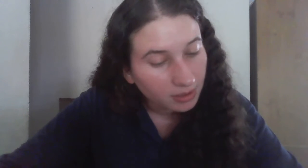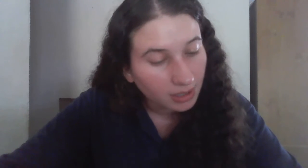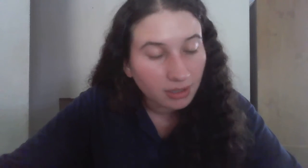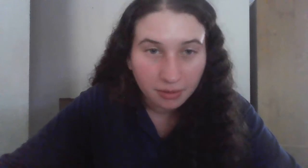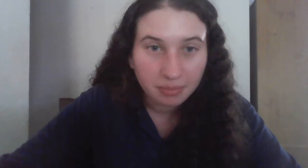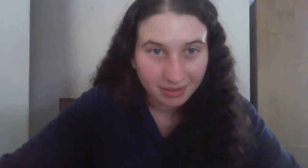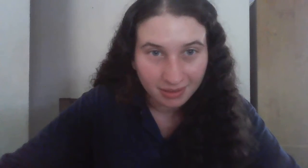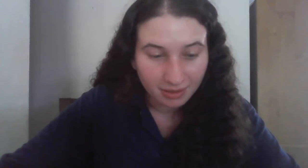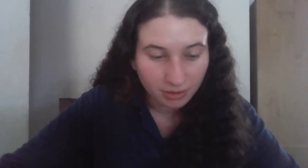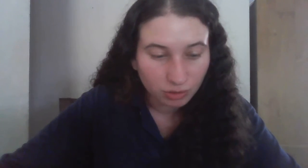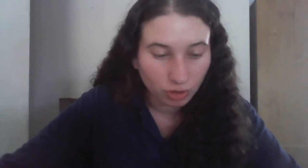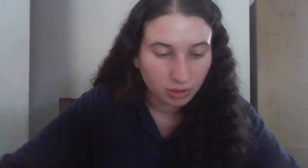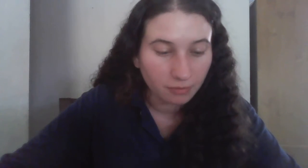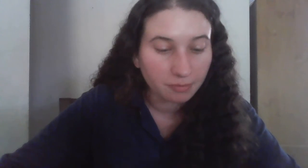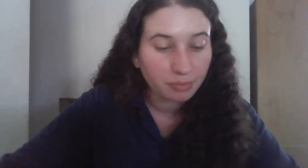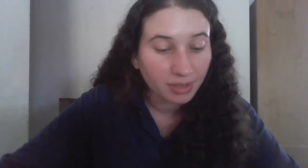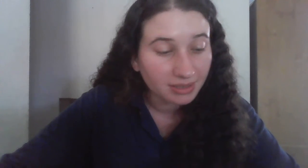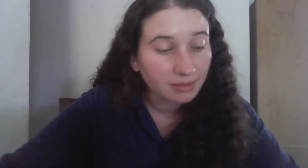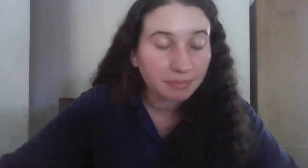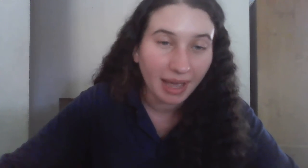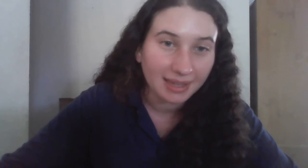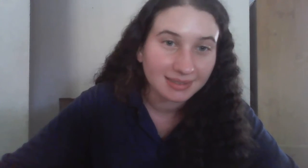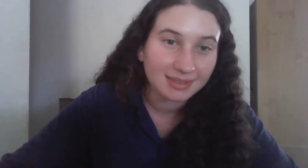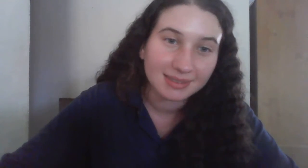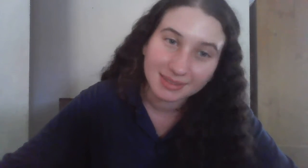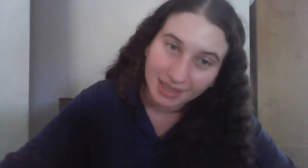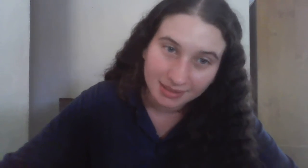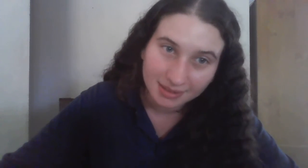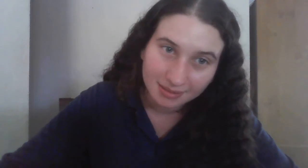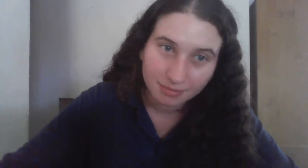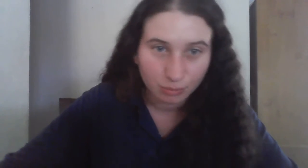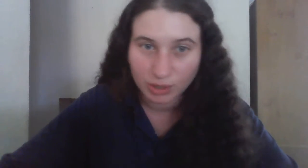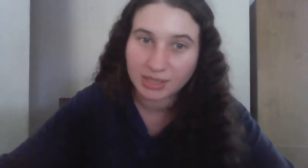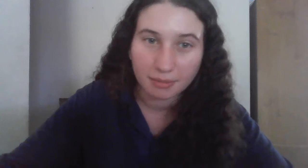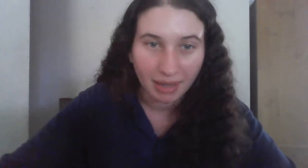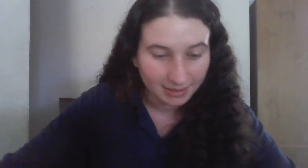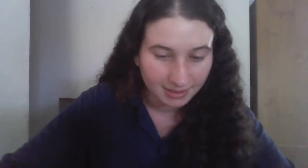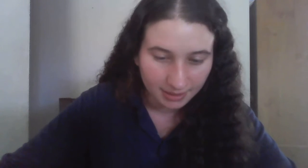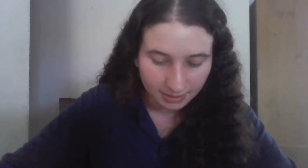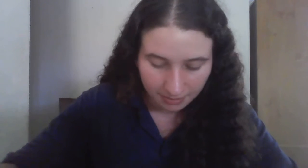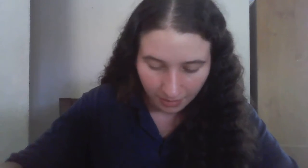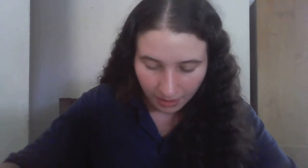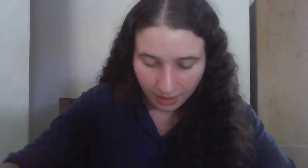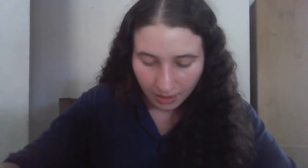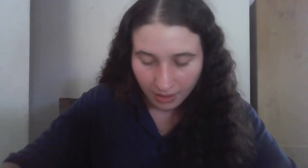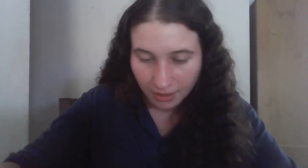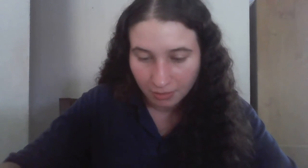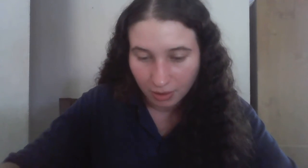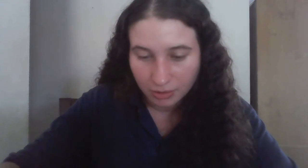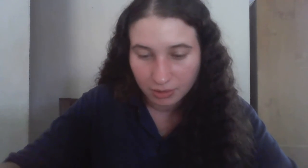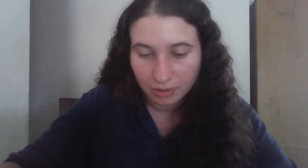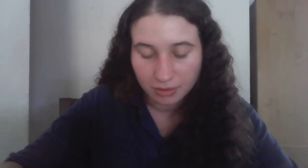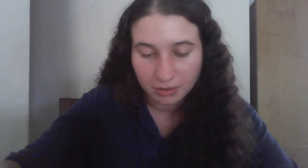learning another basic sentence structure of present past tense, present and past tense. And then we're also going to